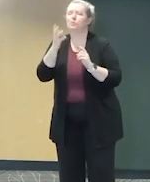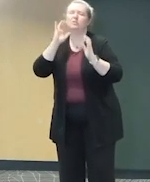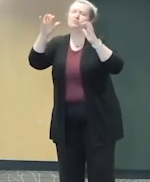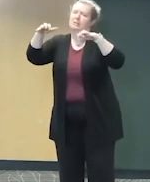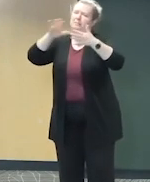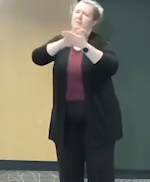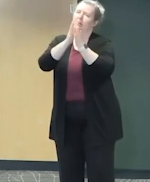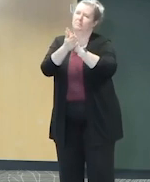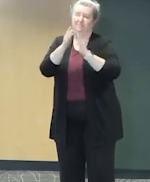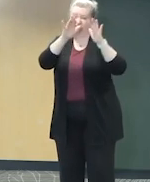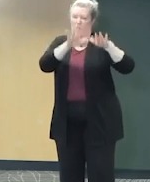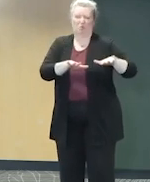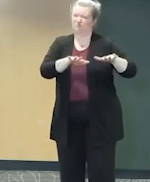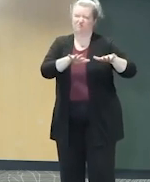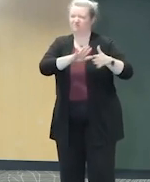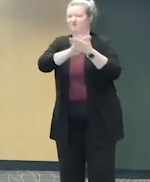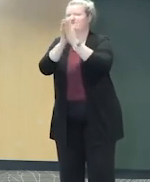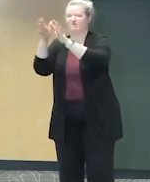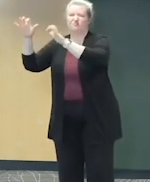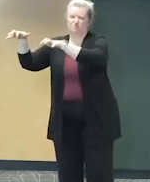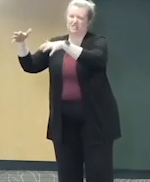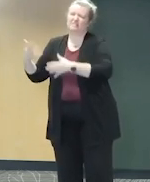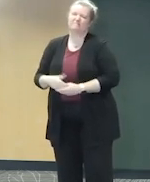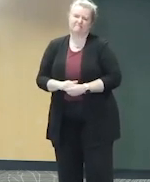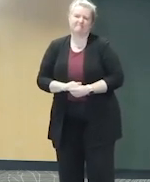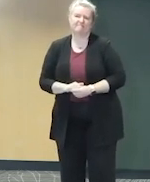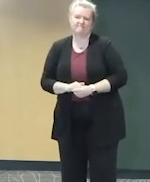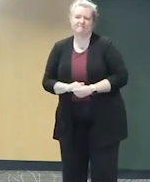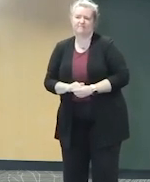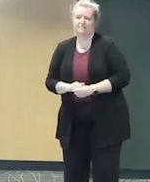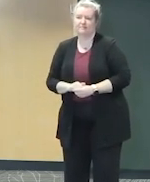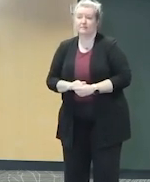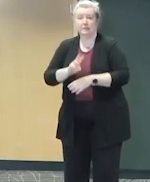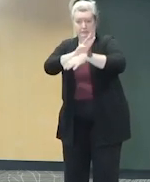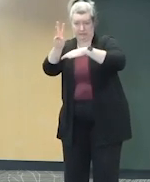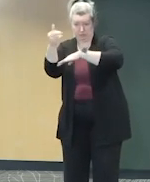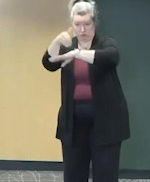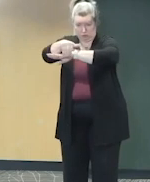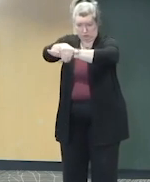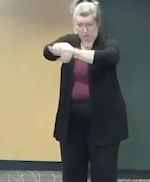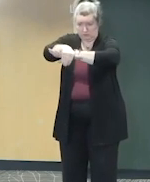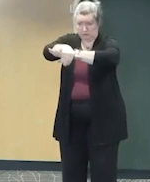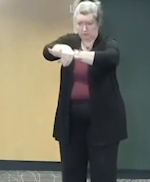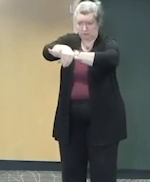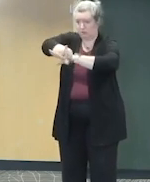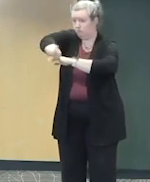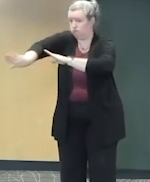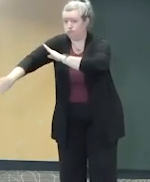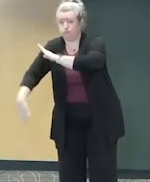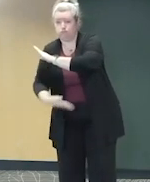almost entirely in the south. Between 6 o'clock this evening and sort of in the middle of the night, 2